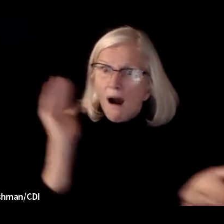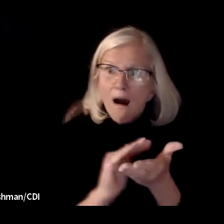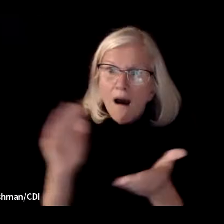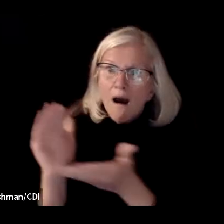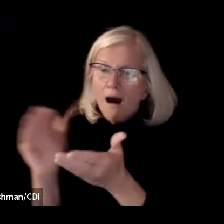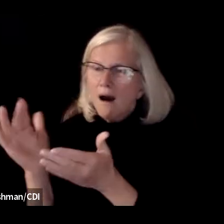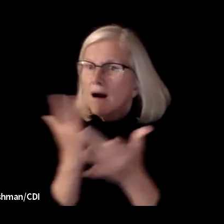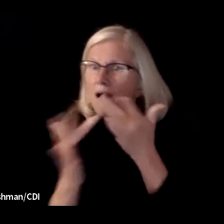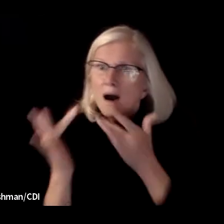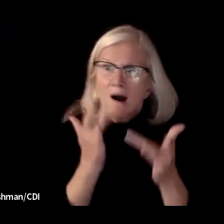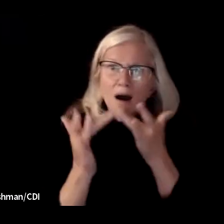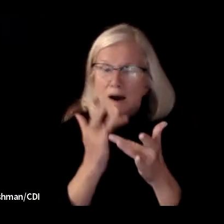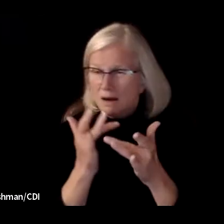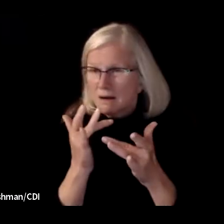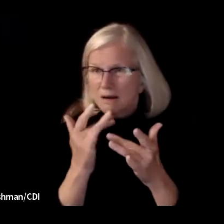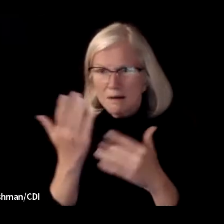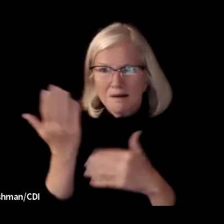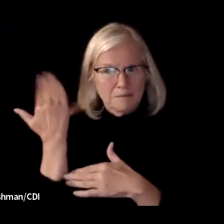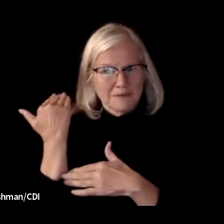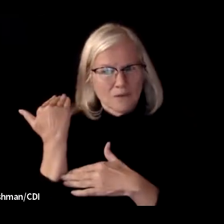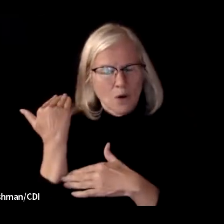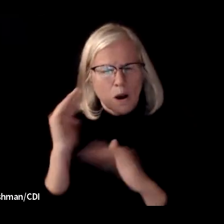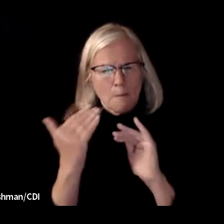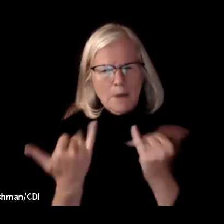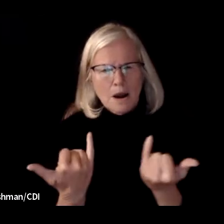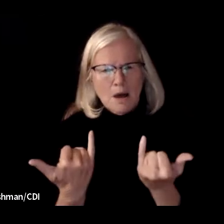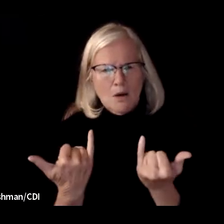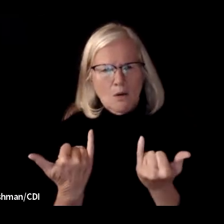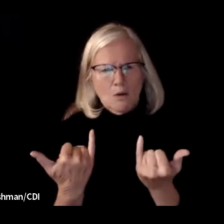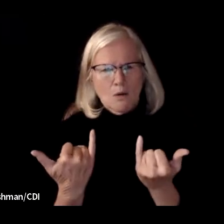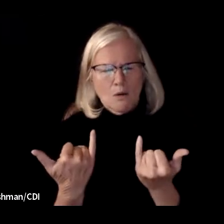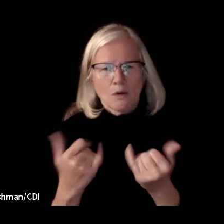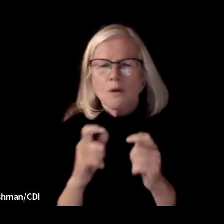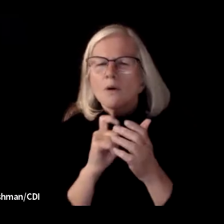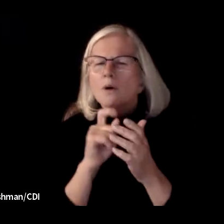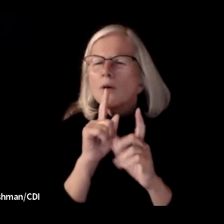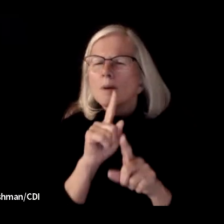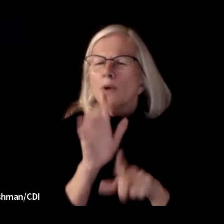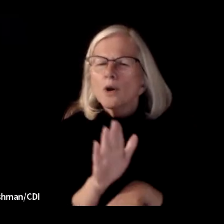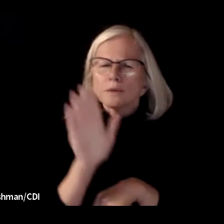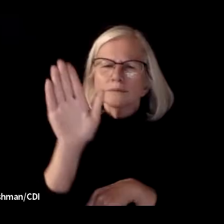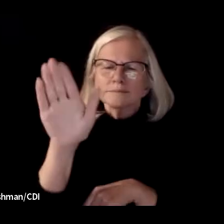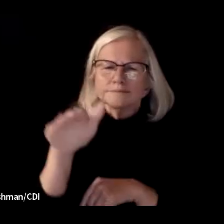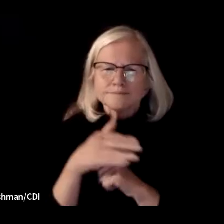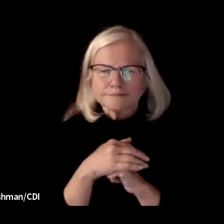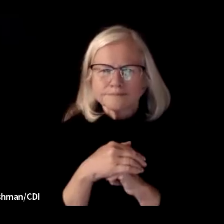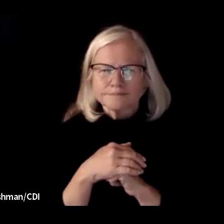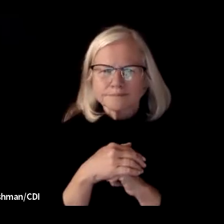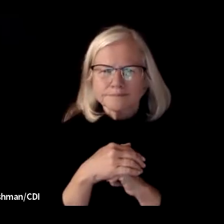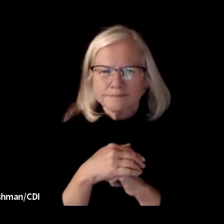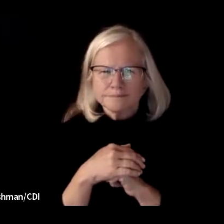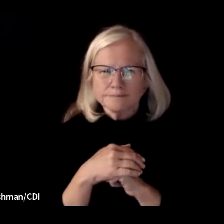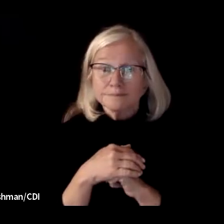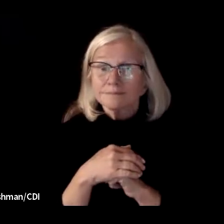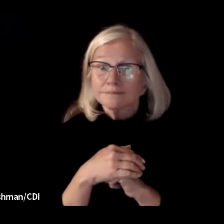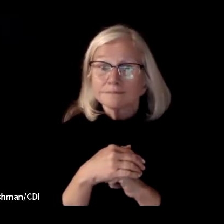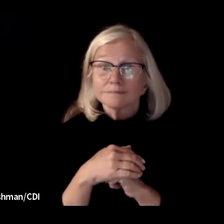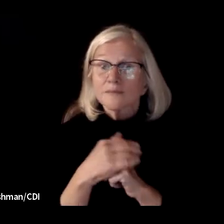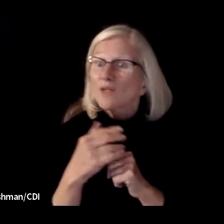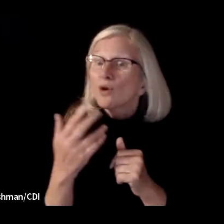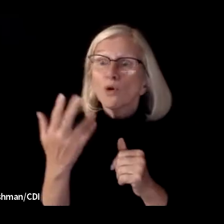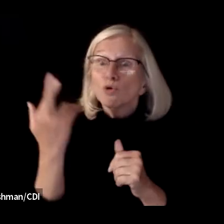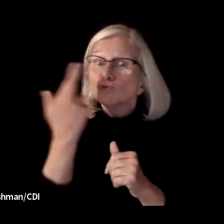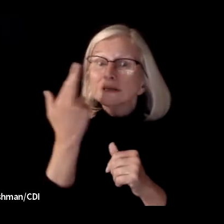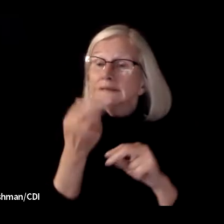And a bit of speculation here, but is part of the surge you're seeing, especially in ER,